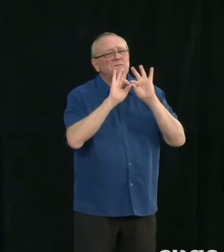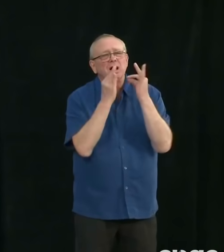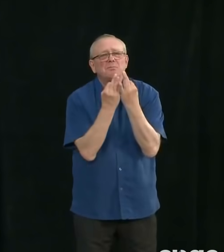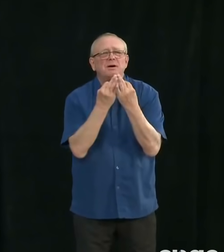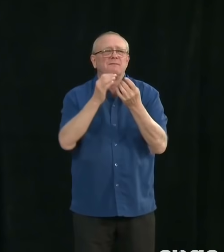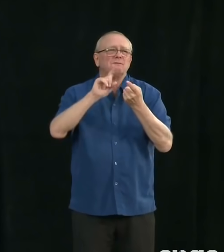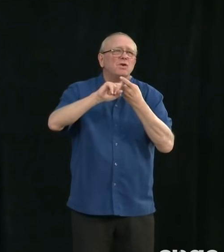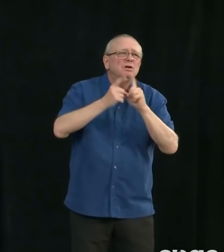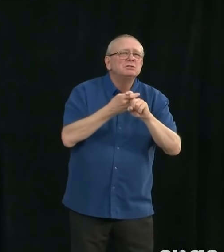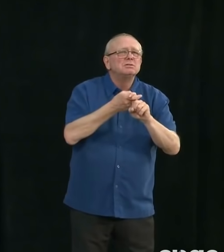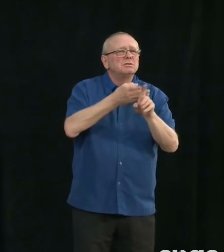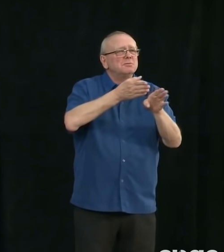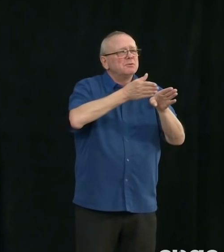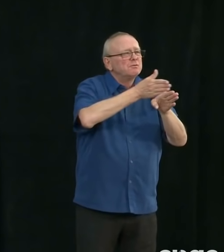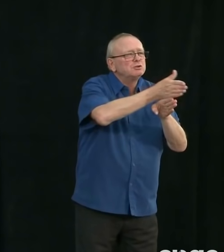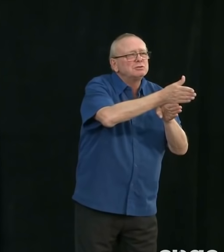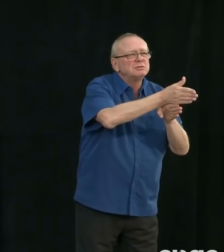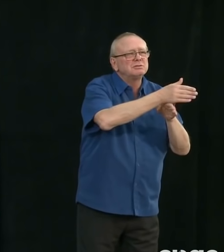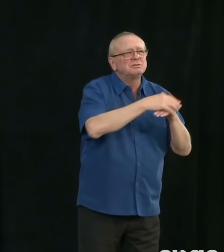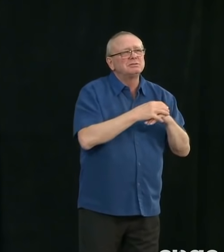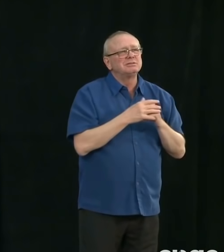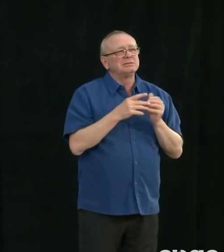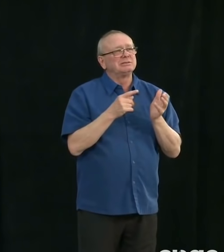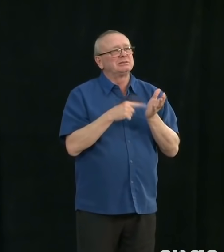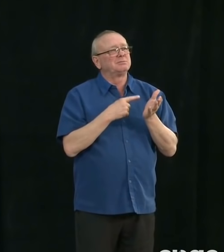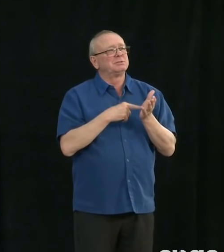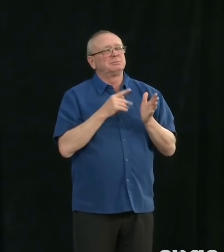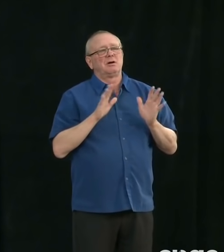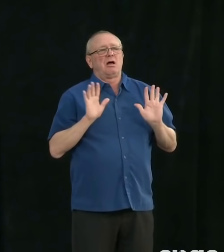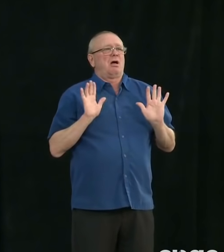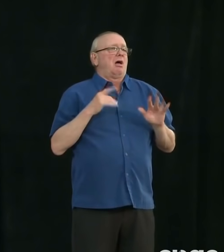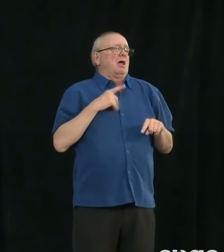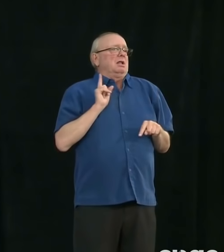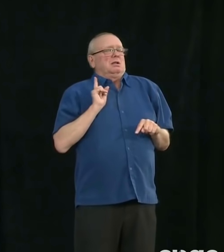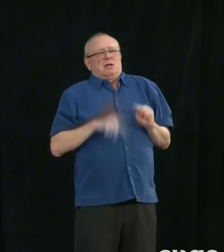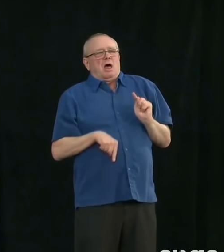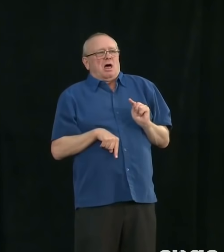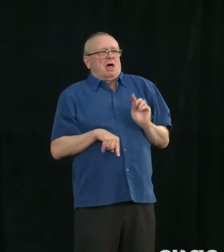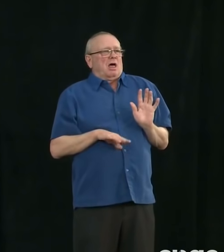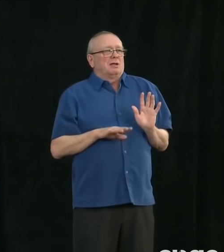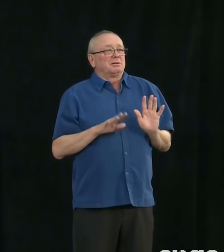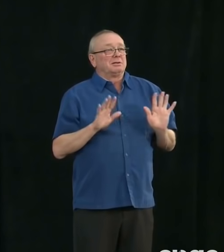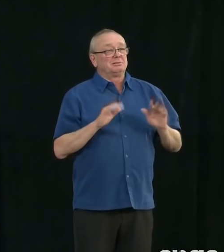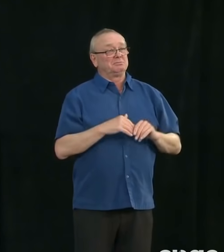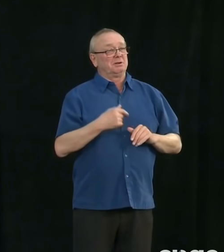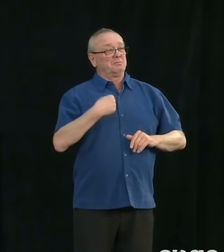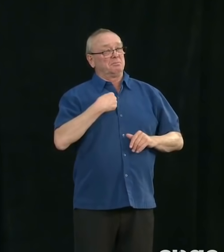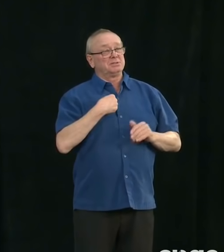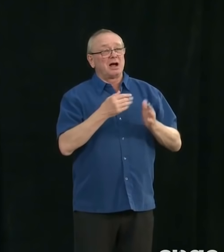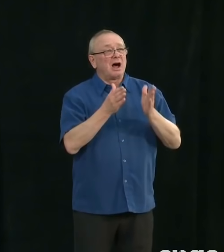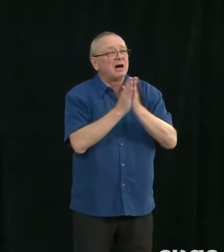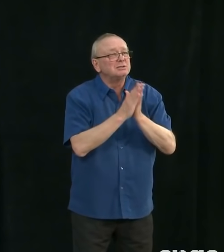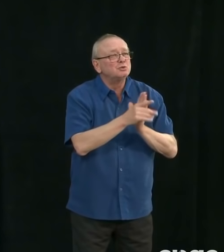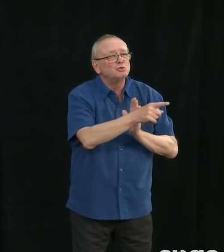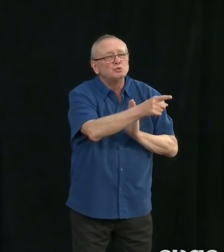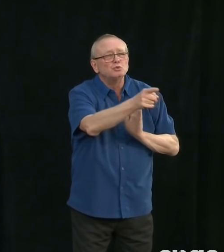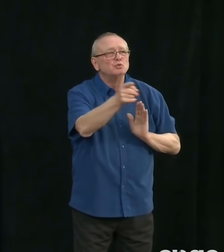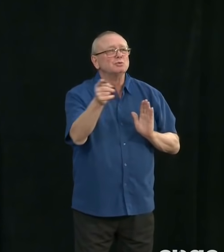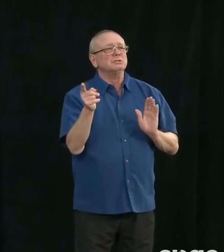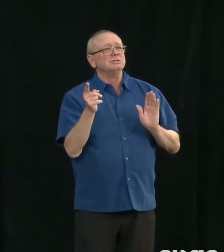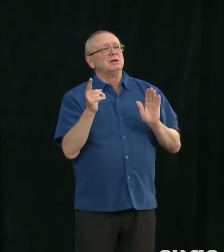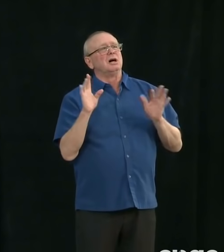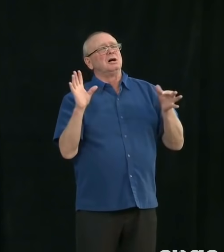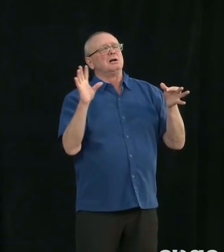us today to try to connect proactively with our loved ones and ask how they are feeling, instead of waiting for them to